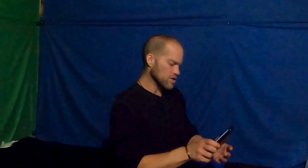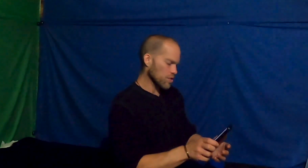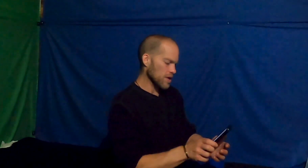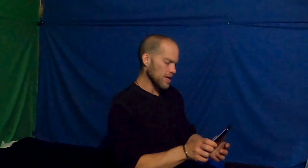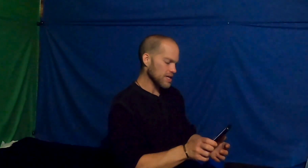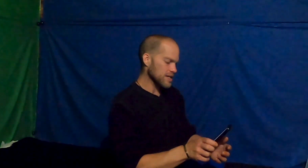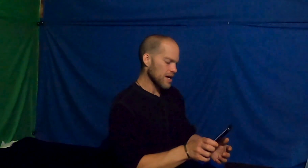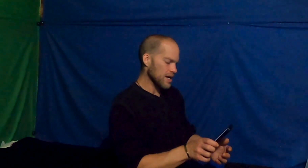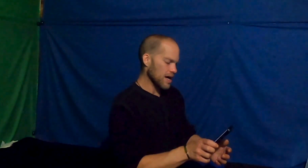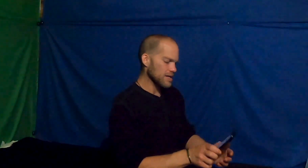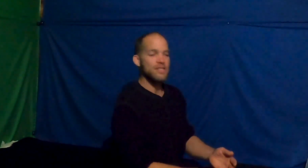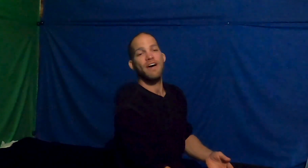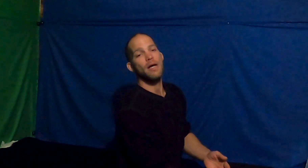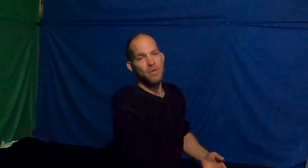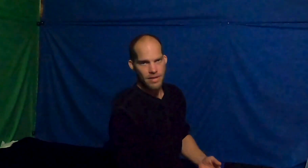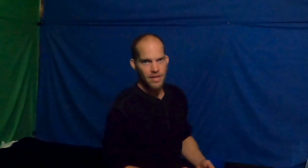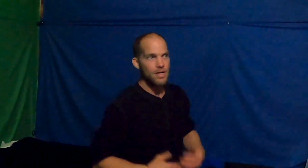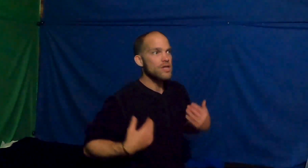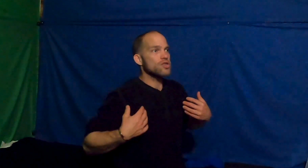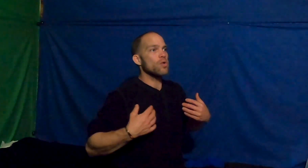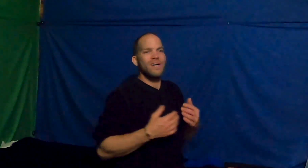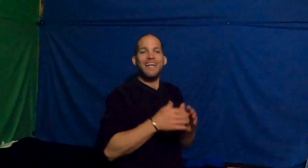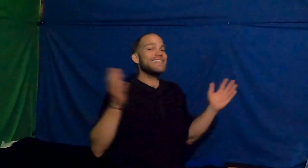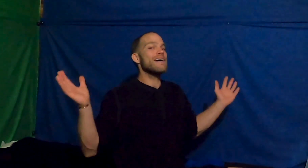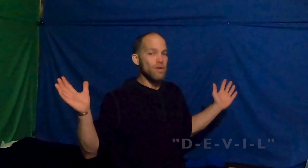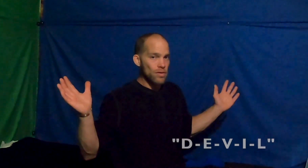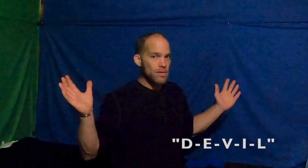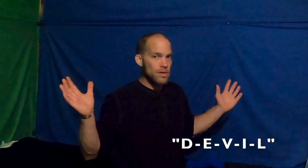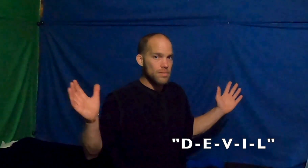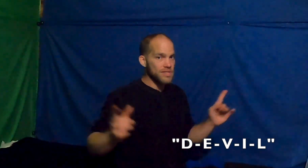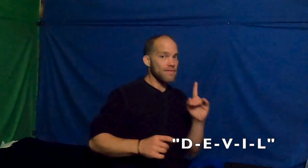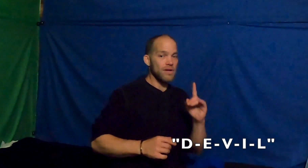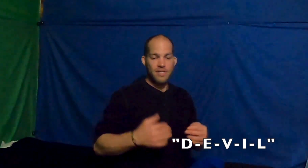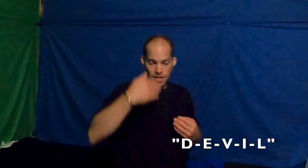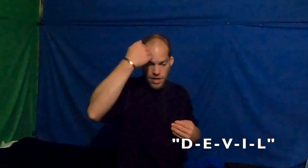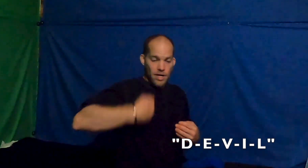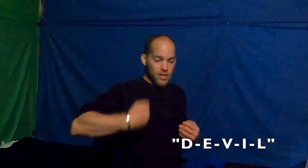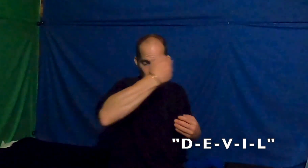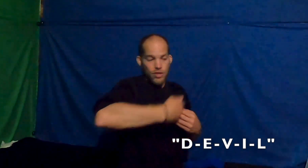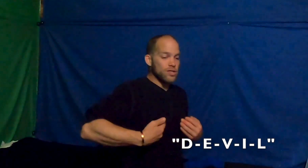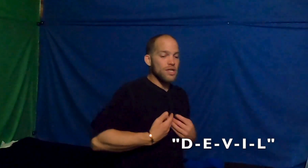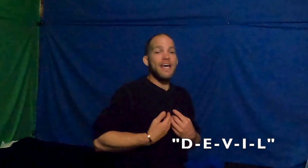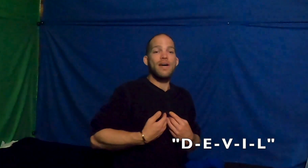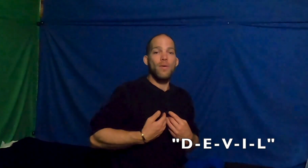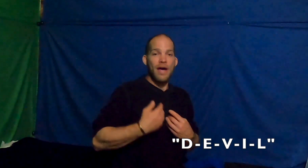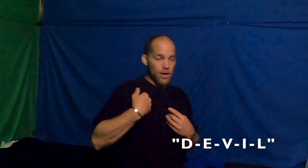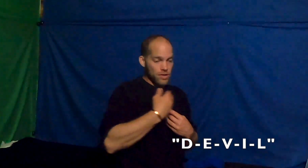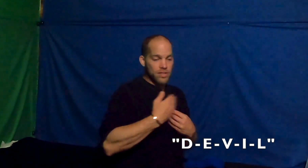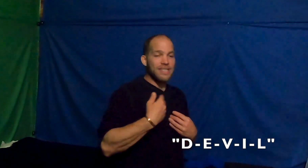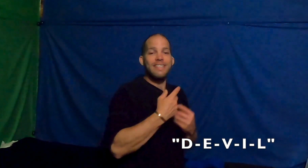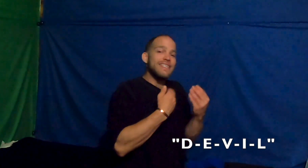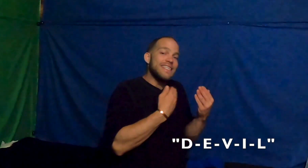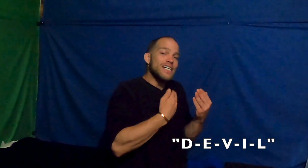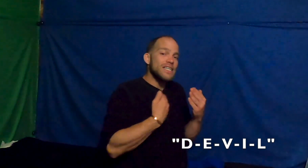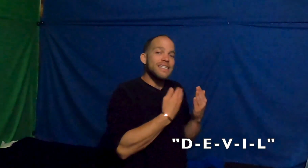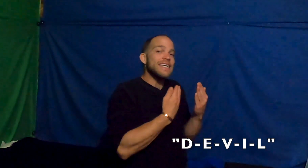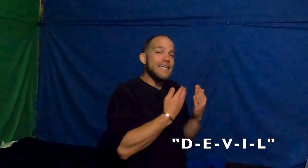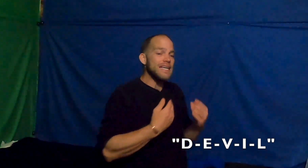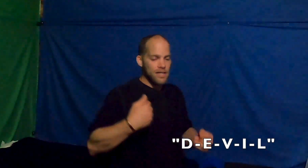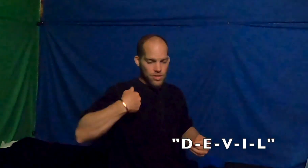word, and he said develop. So not devil. Devil is to take away, or de,